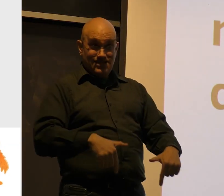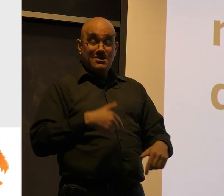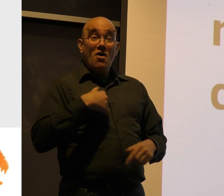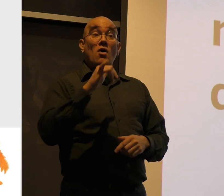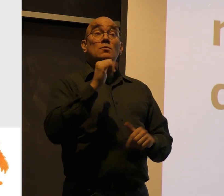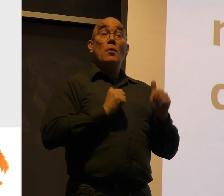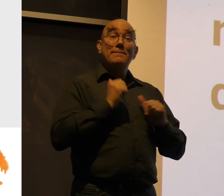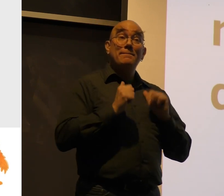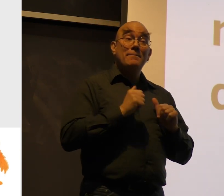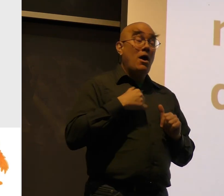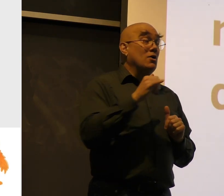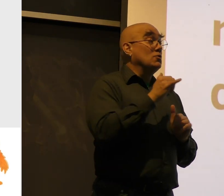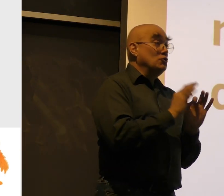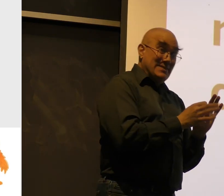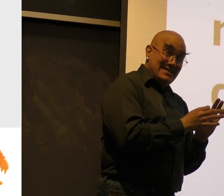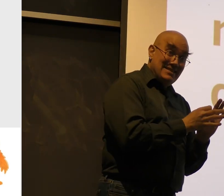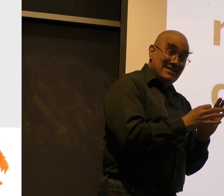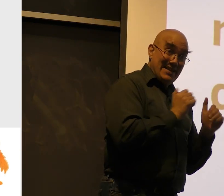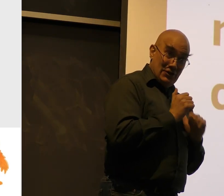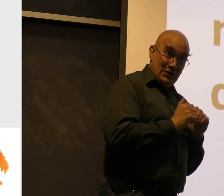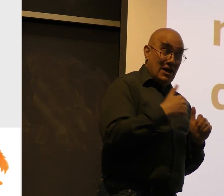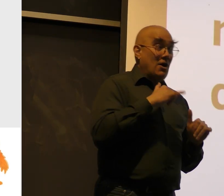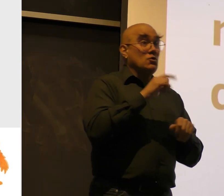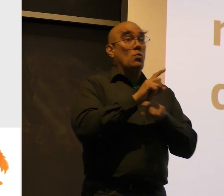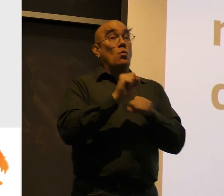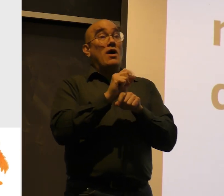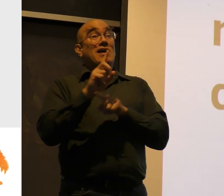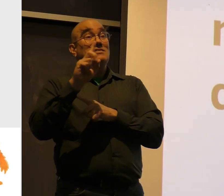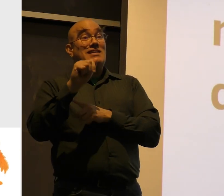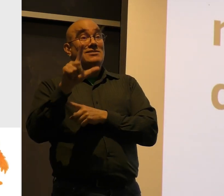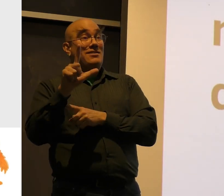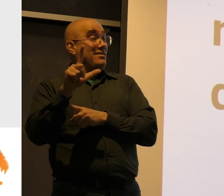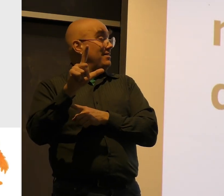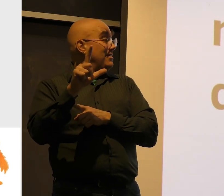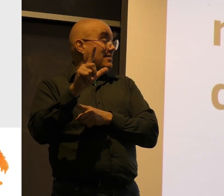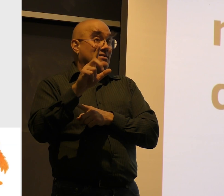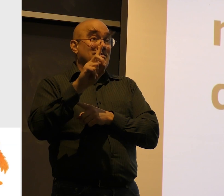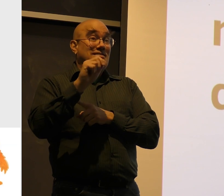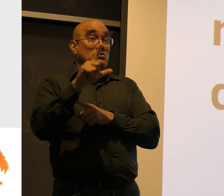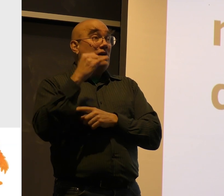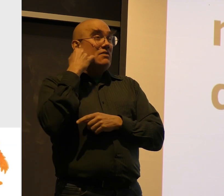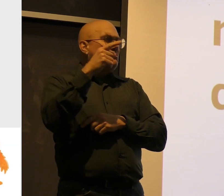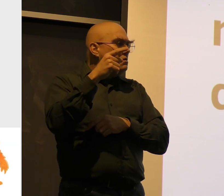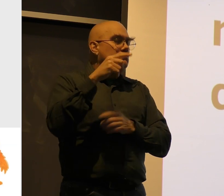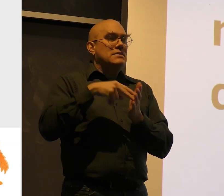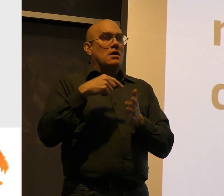I also present like here, and I perform, I interpret in theater. I work as a director of ASL at